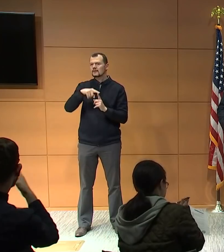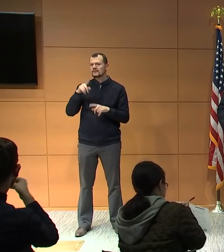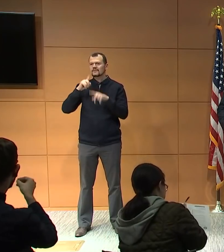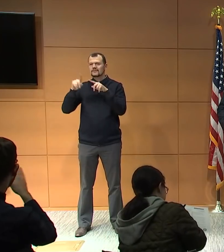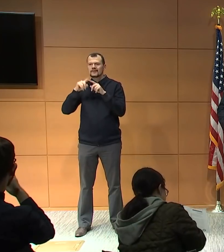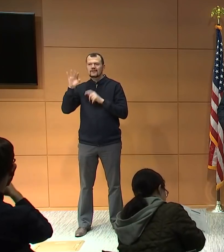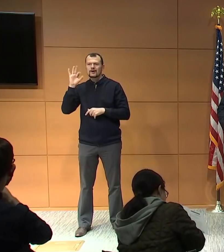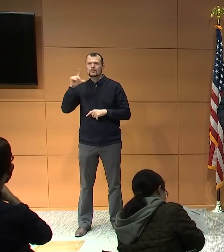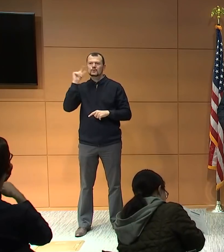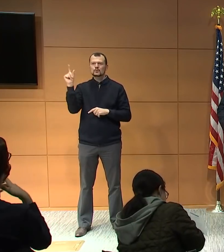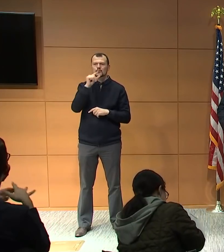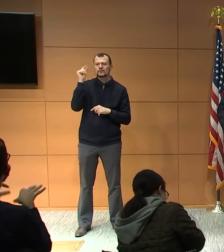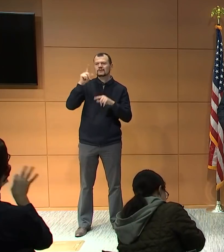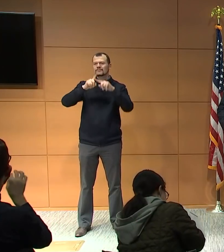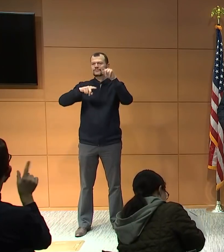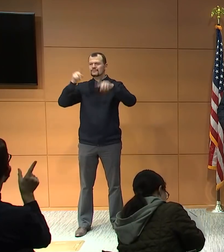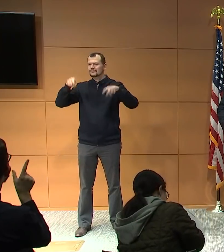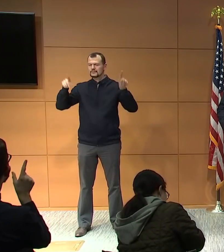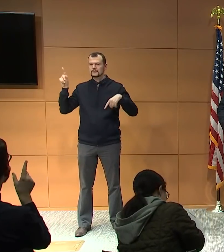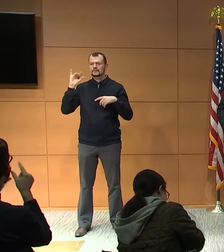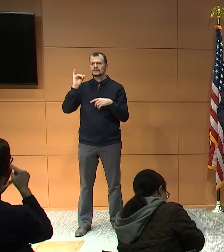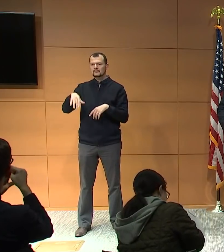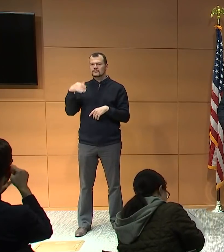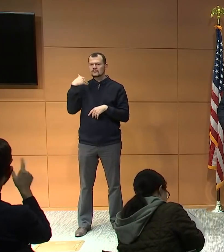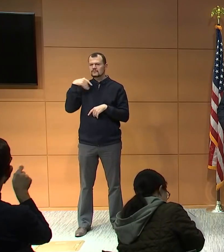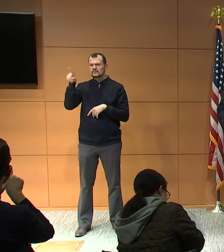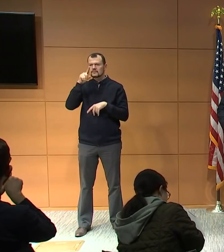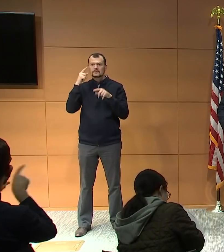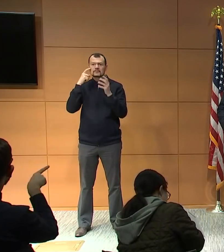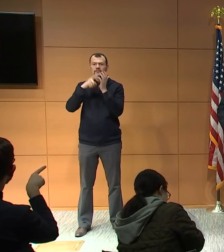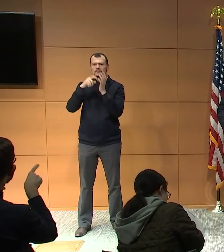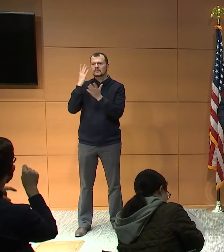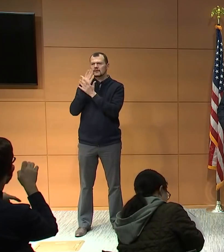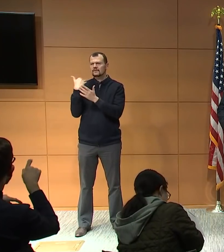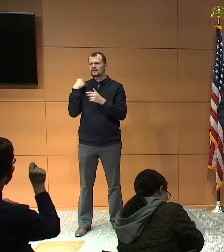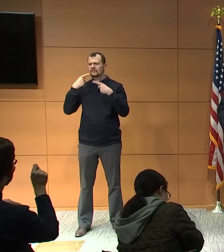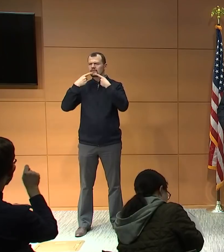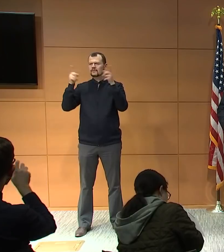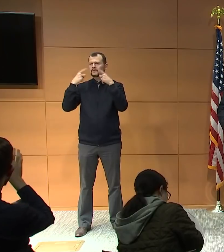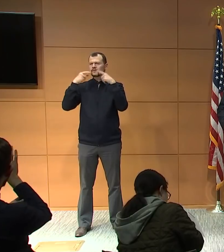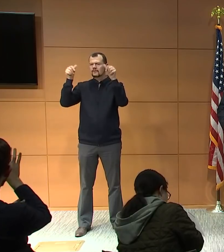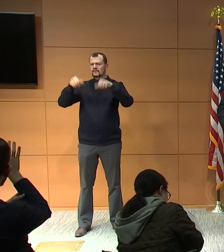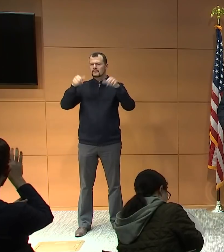keyword text system has been established. You can now text